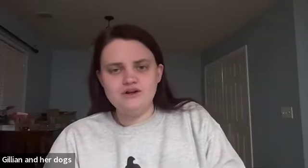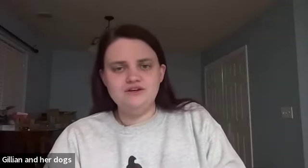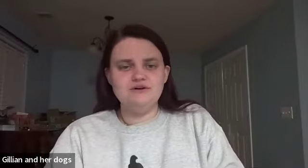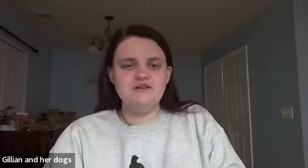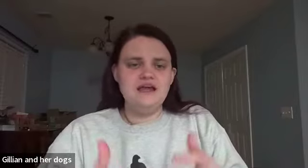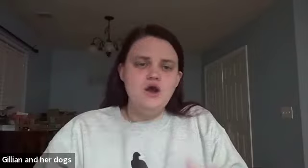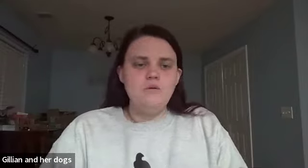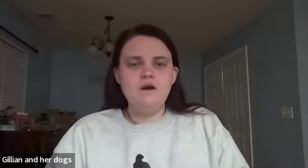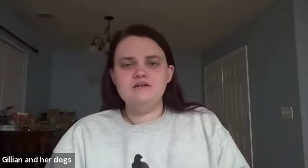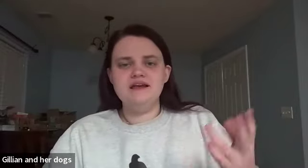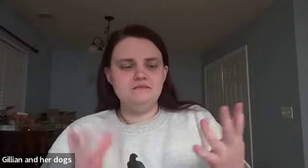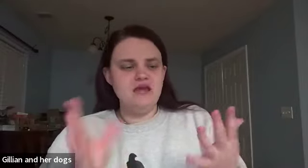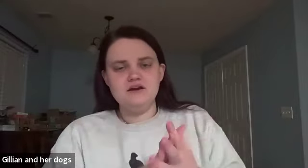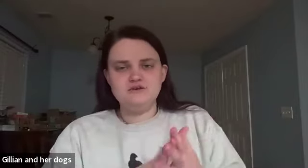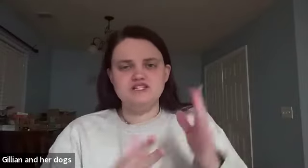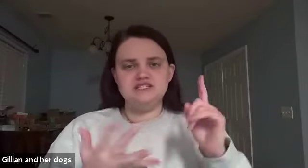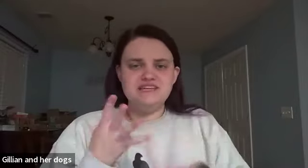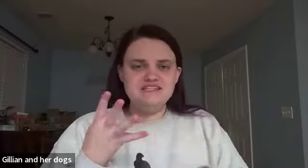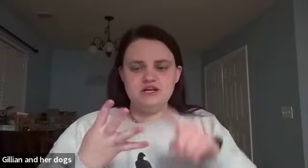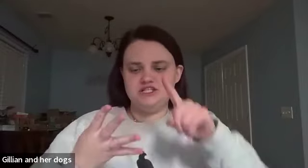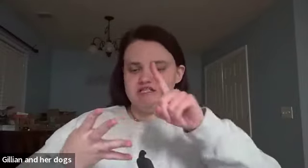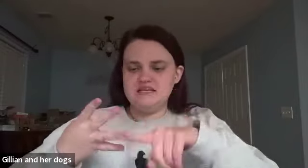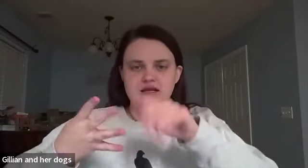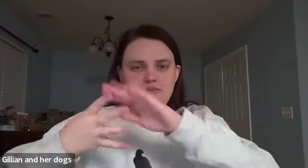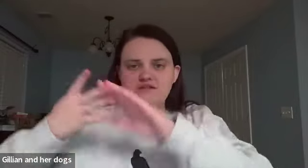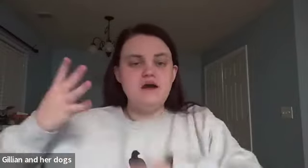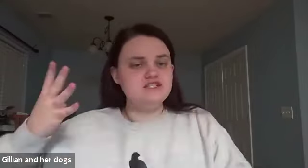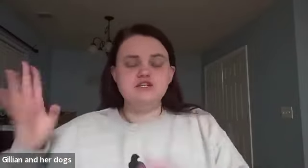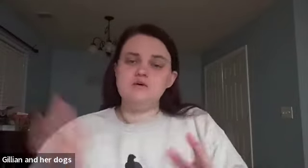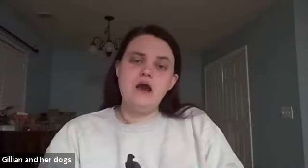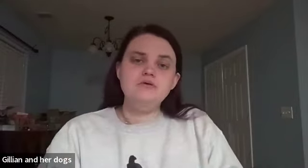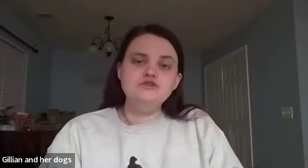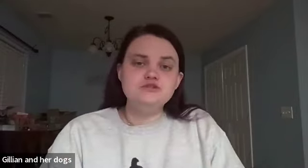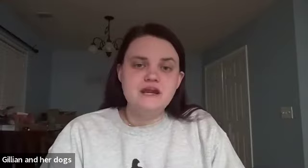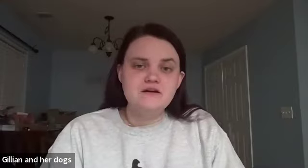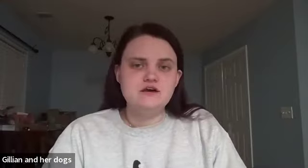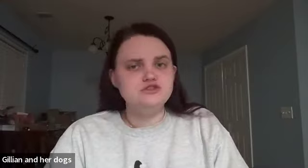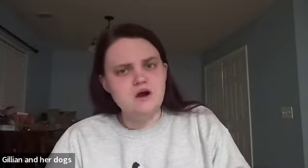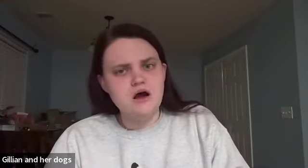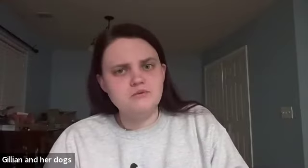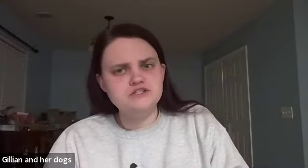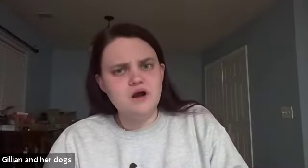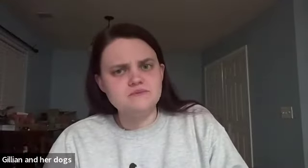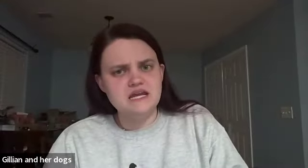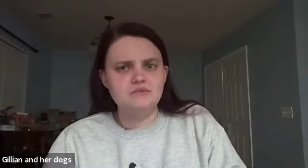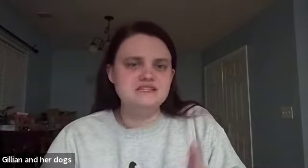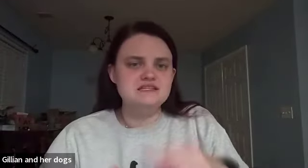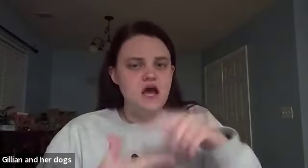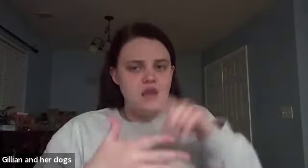are you? Or like what like marriage questions, kids questions. Like, I mean, they'll ask you how old's your parents? How old's your mom? What's your mom's name? What's this? I